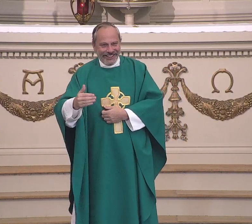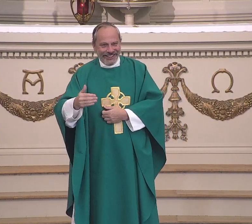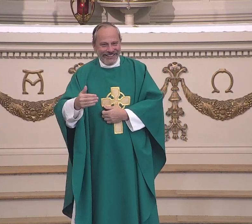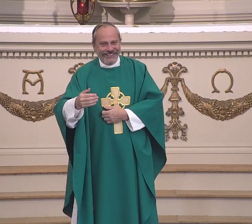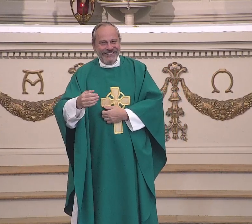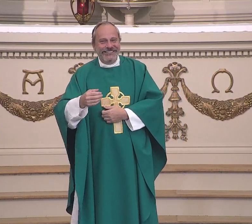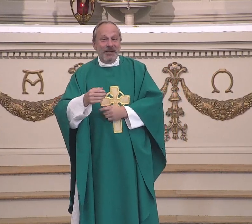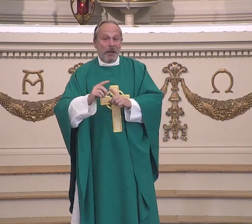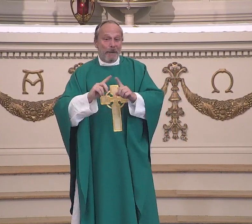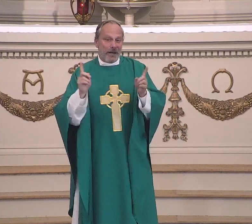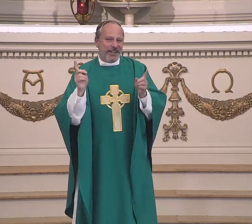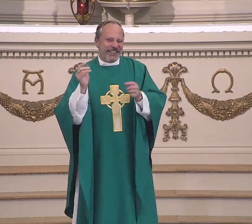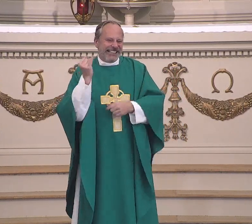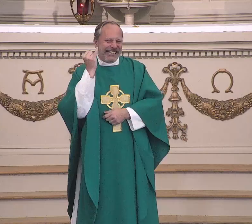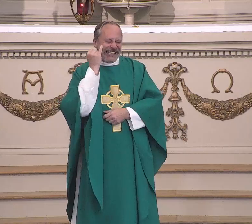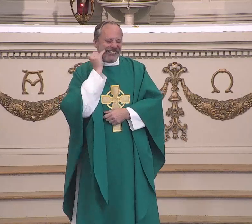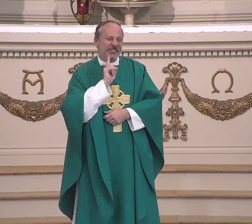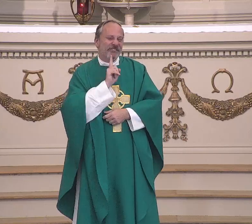do.